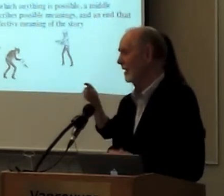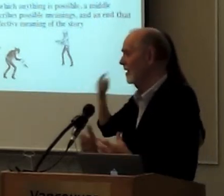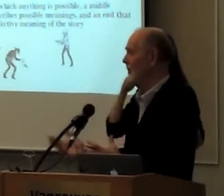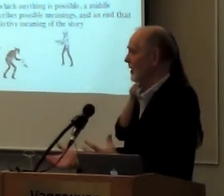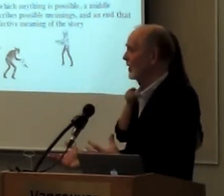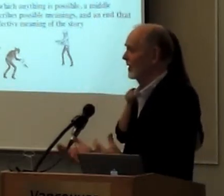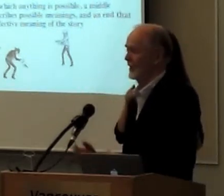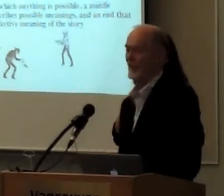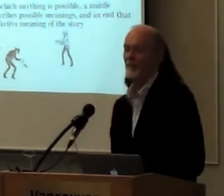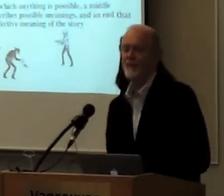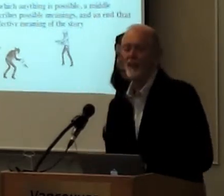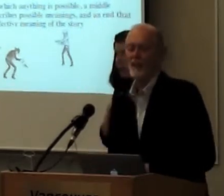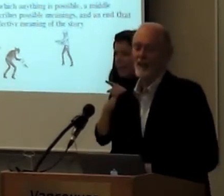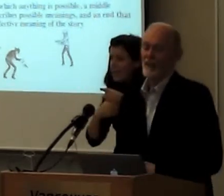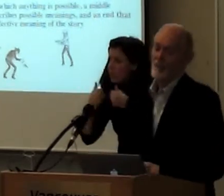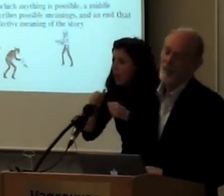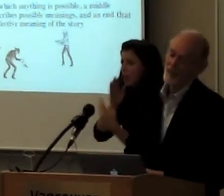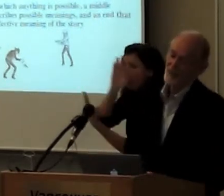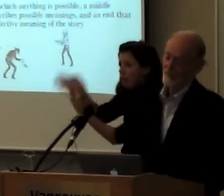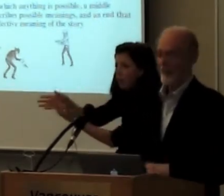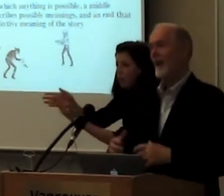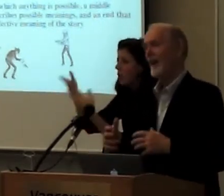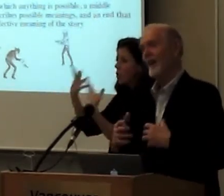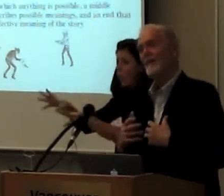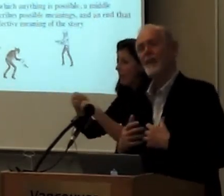was the bad guy and Tom was the good guy.